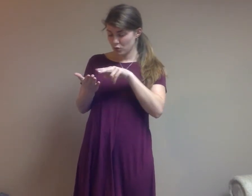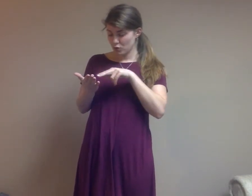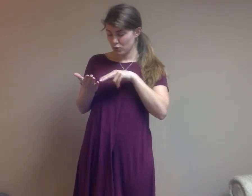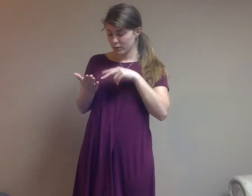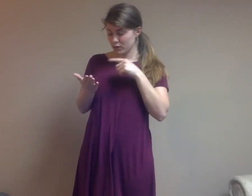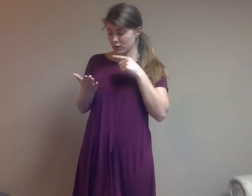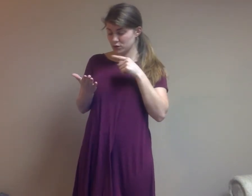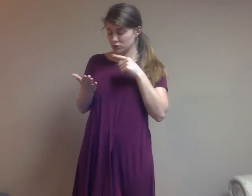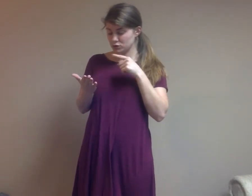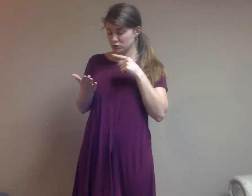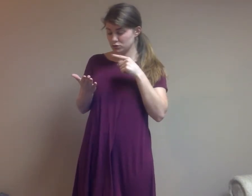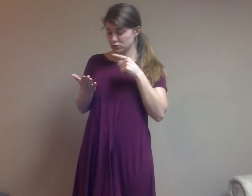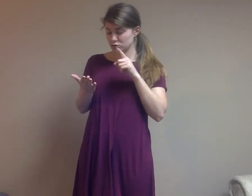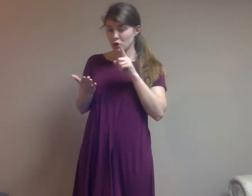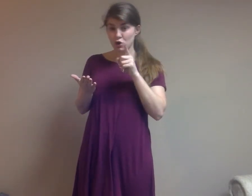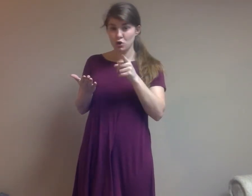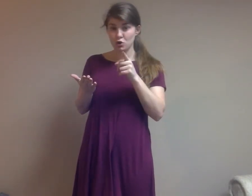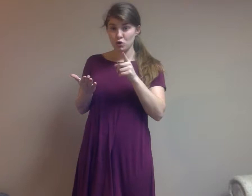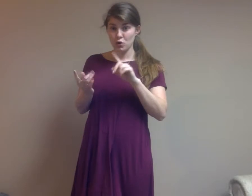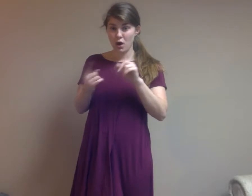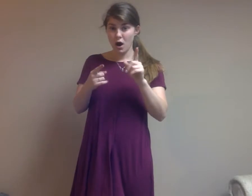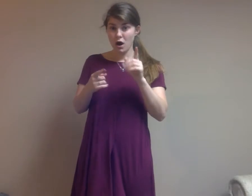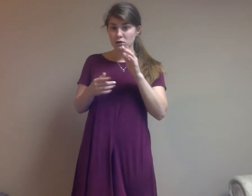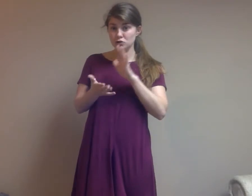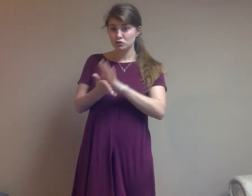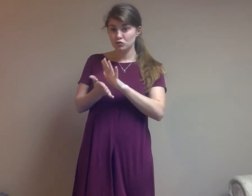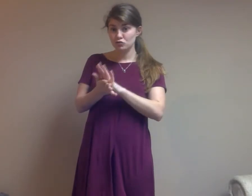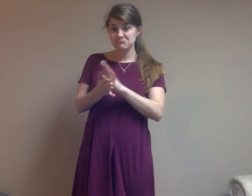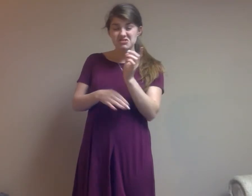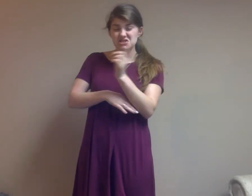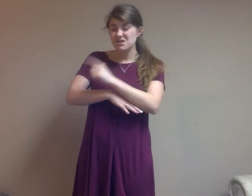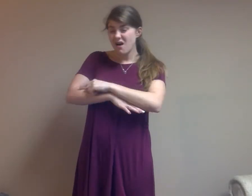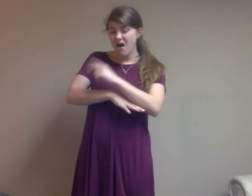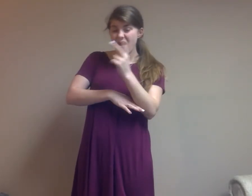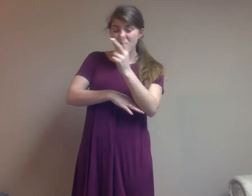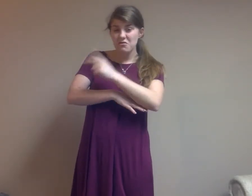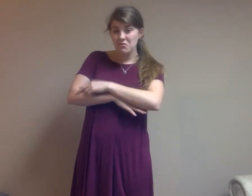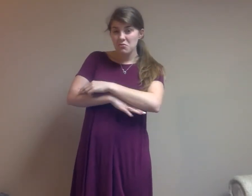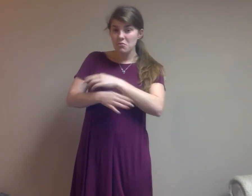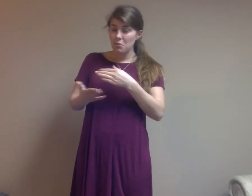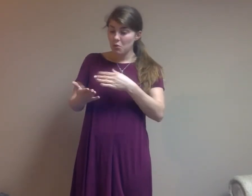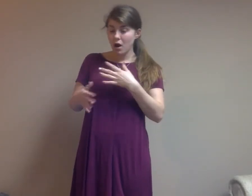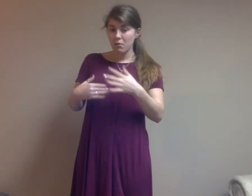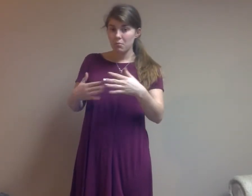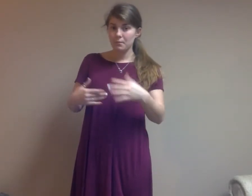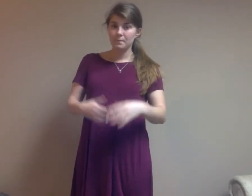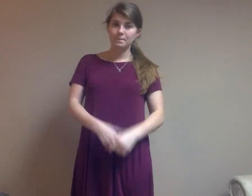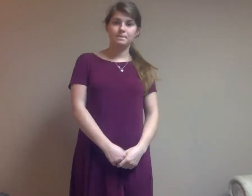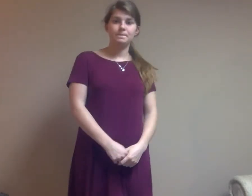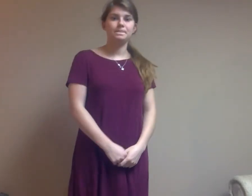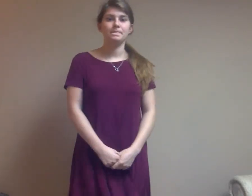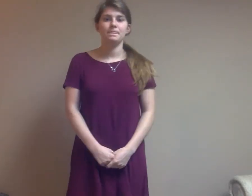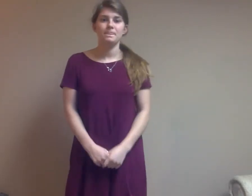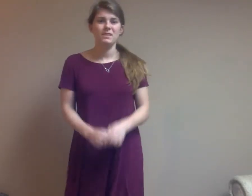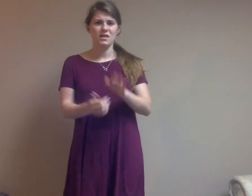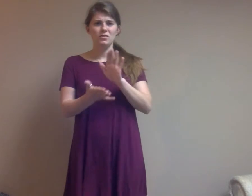The school regularly updates the families on the boarders' progress. After hearing of Simone's homesickness, her parents are